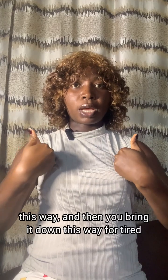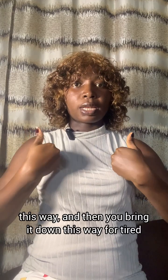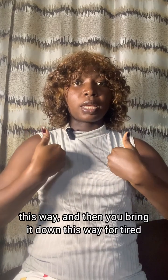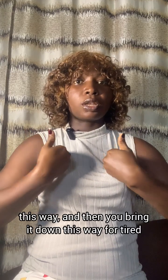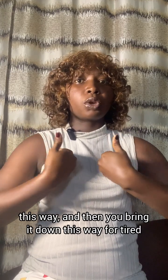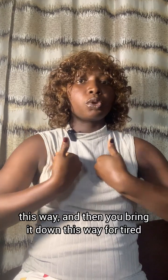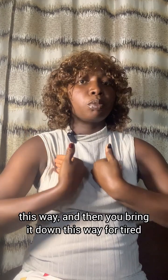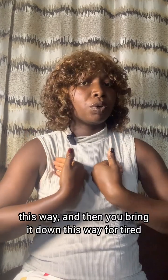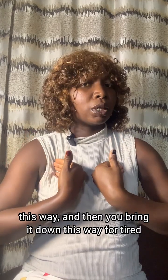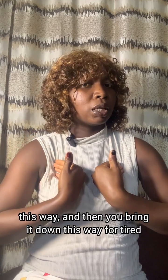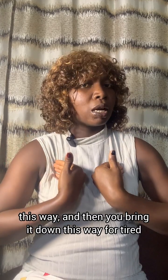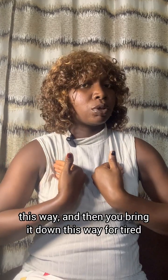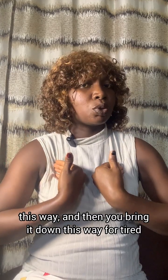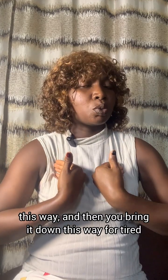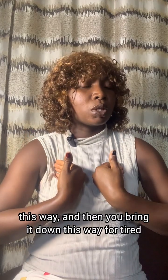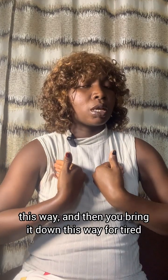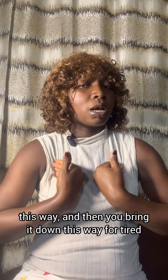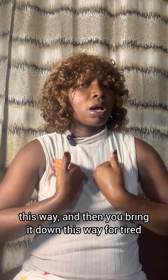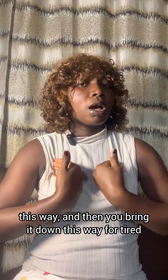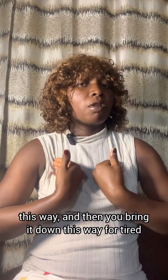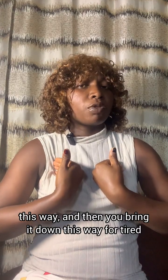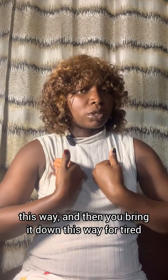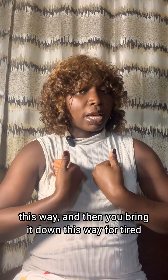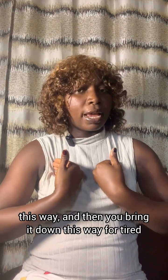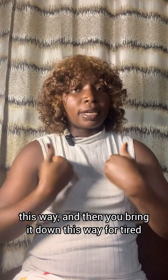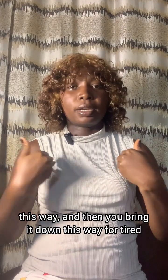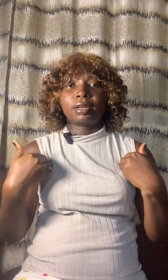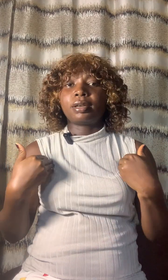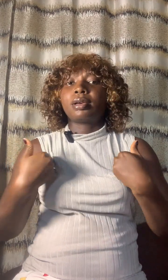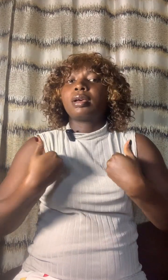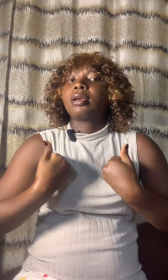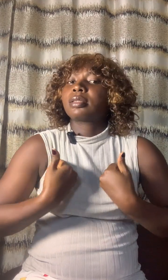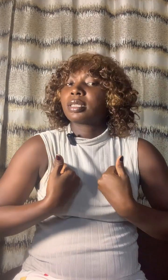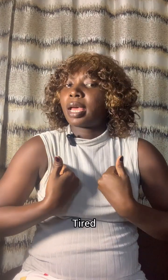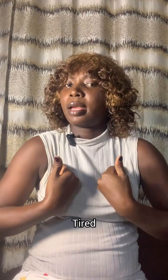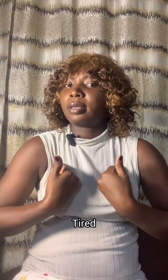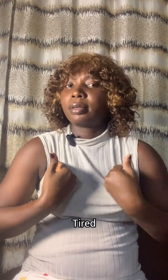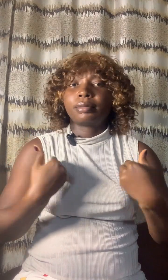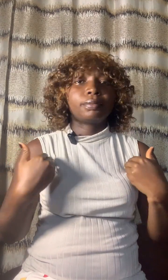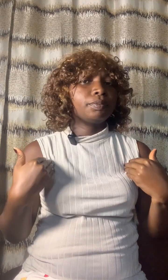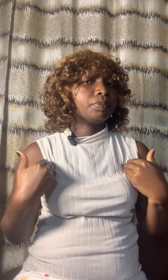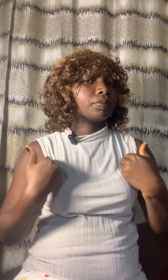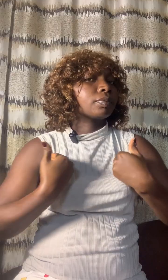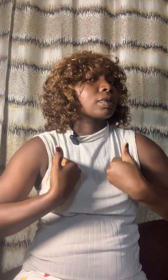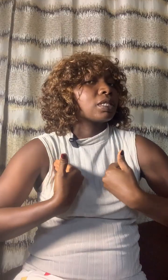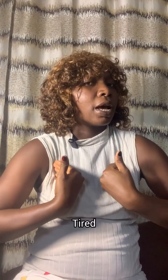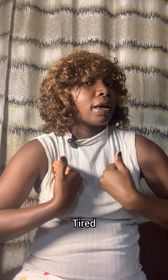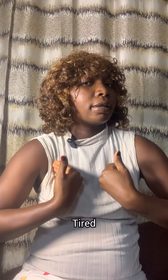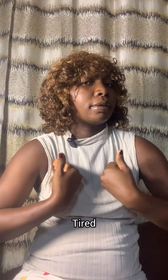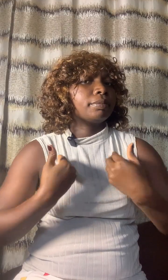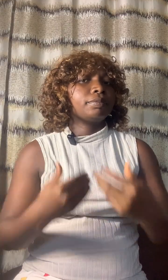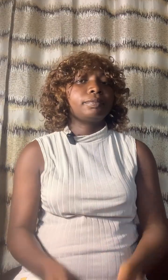and then you bring it down this way for tired, tired, tired.